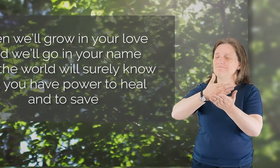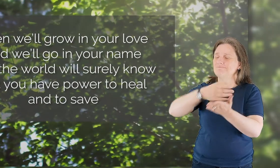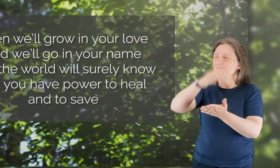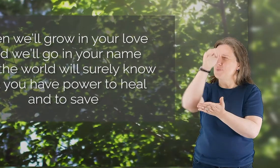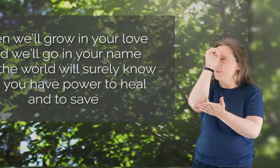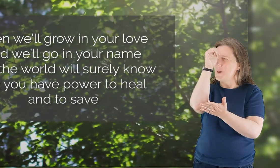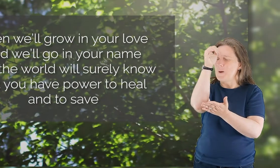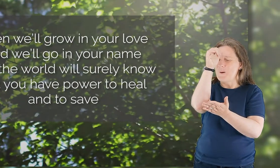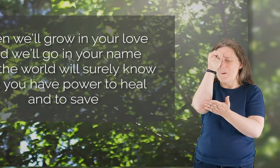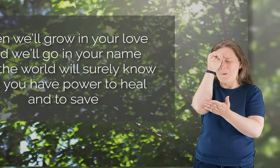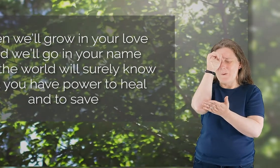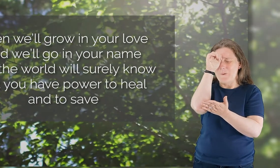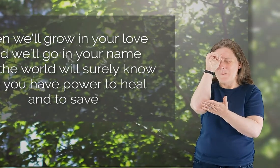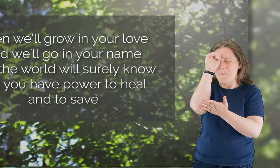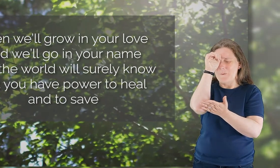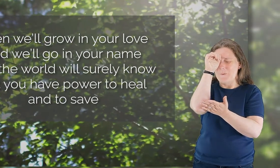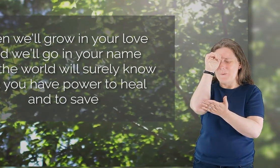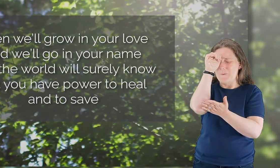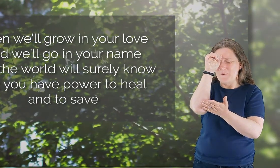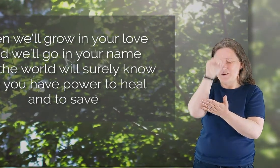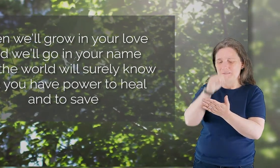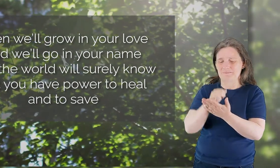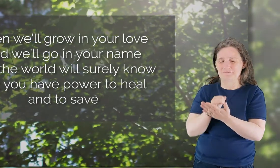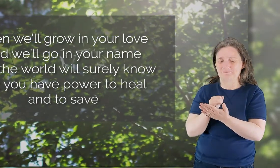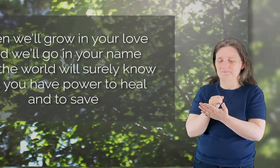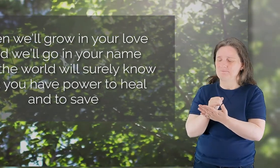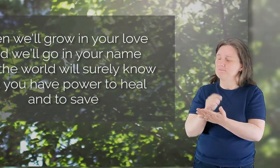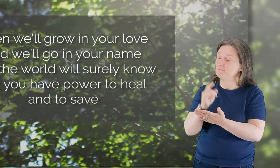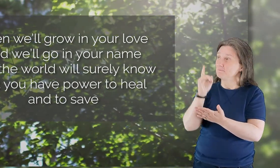will surely know